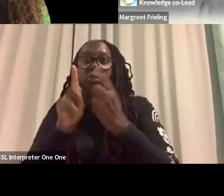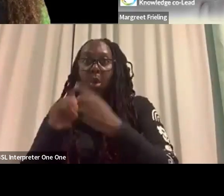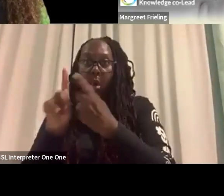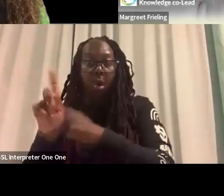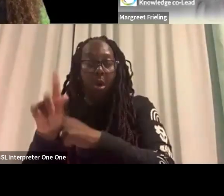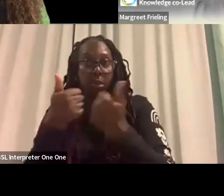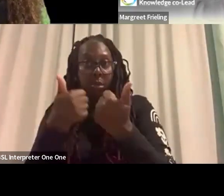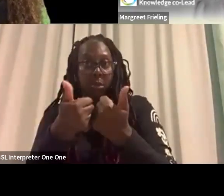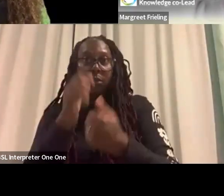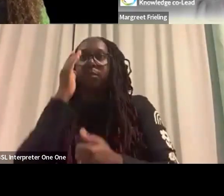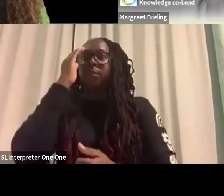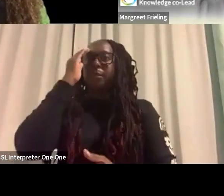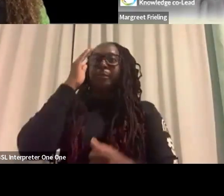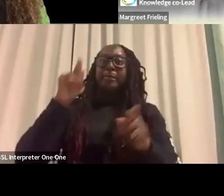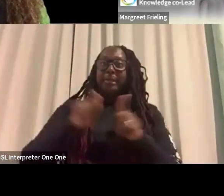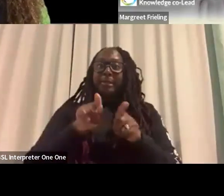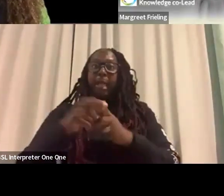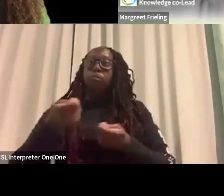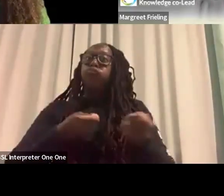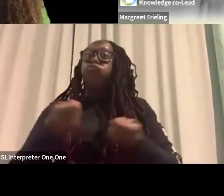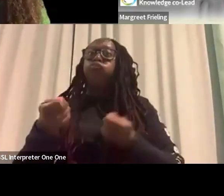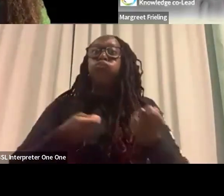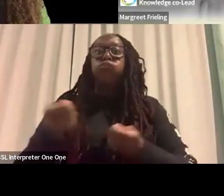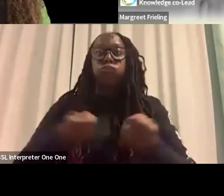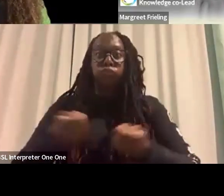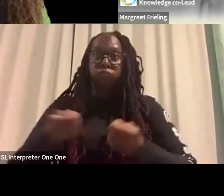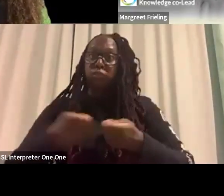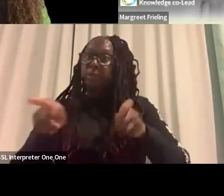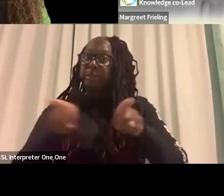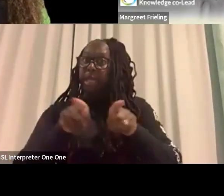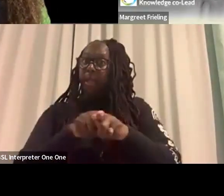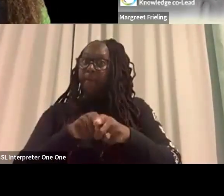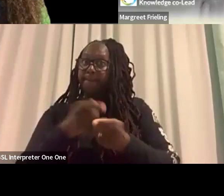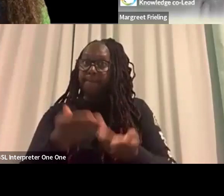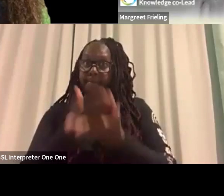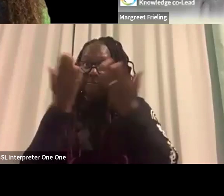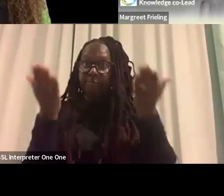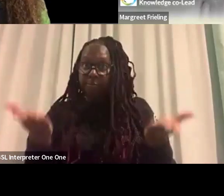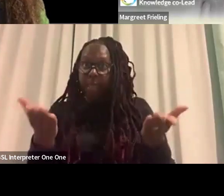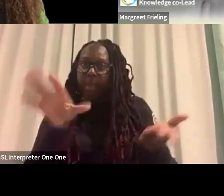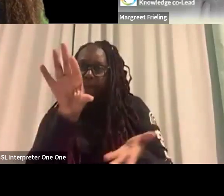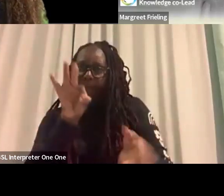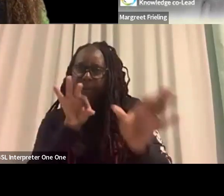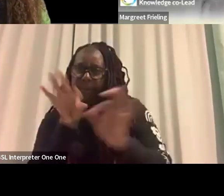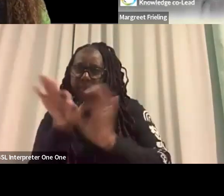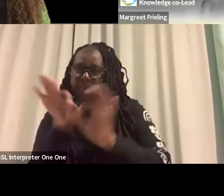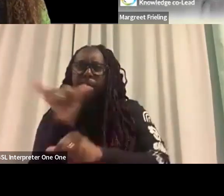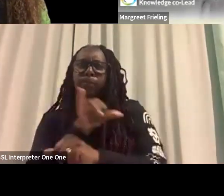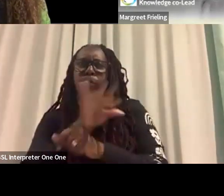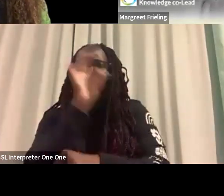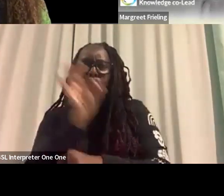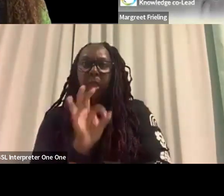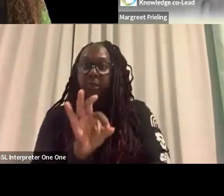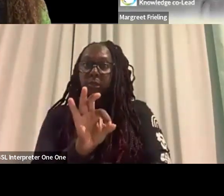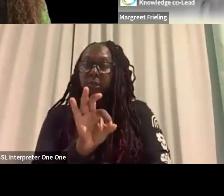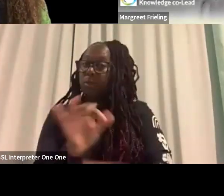session. And as your host, I will try to be as democratic as possible and pick those top voted questions first. So make